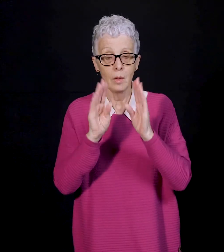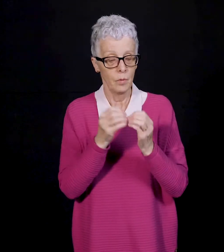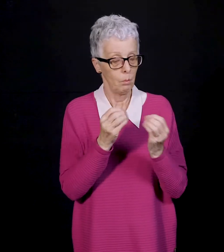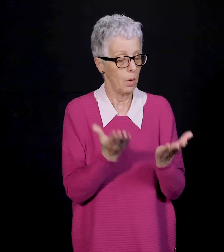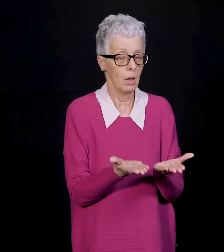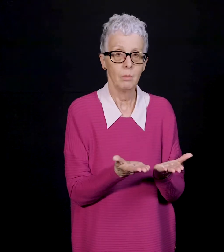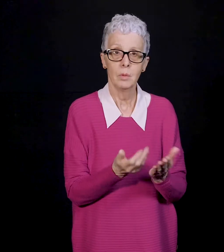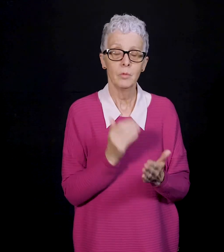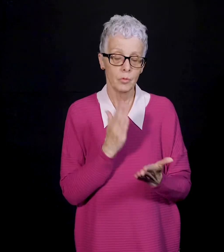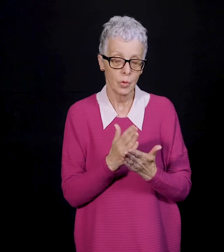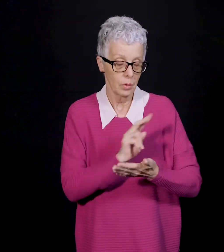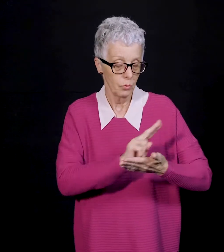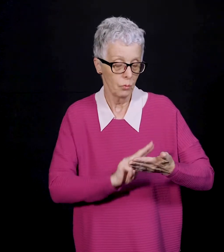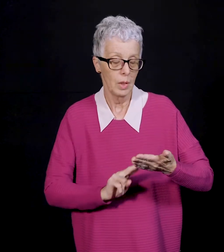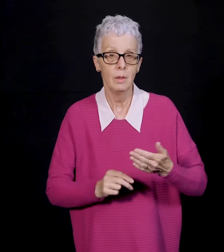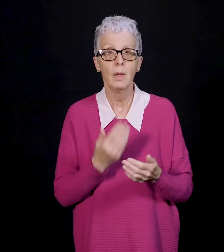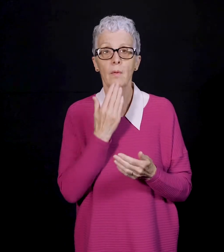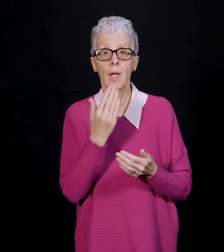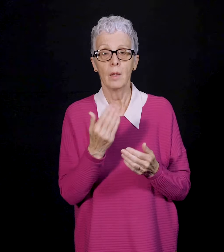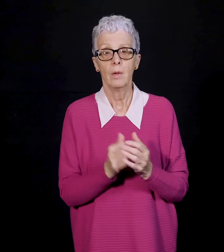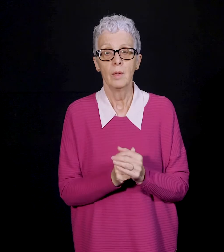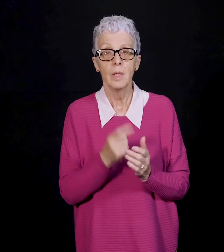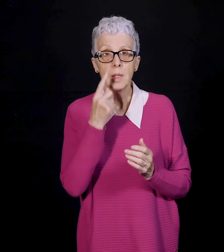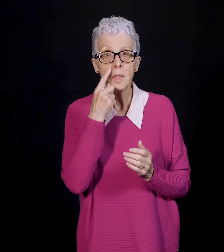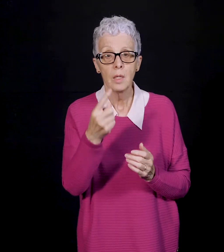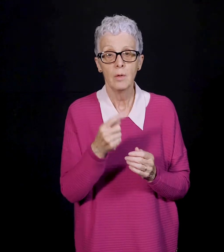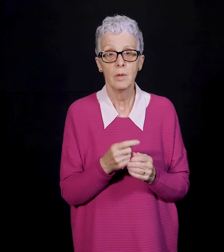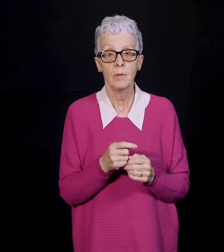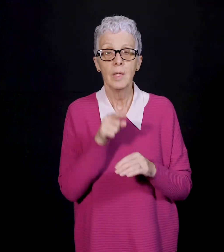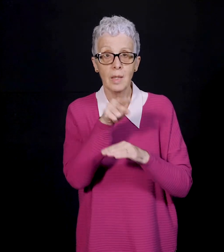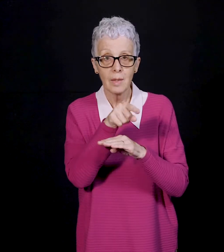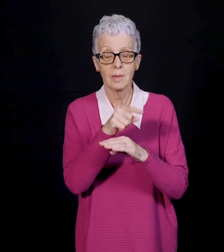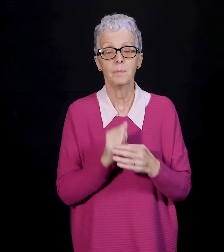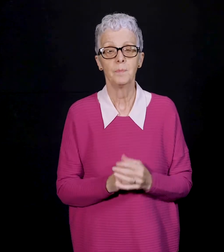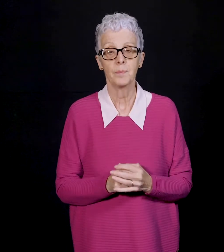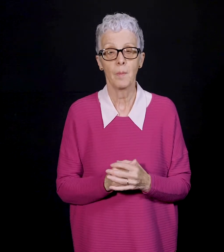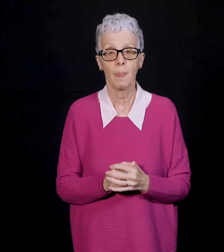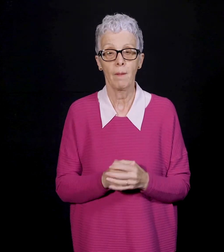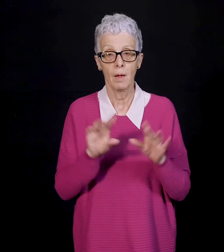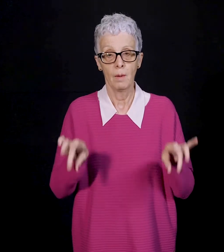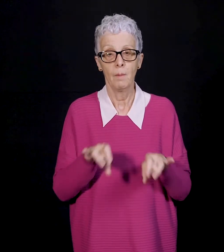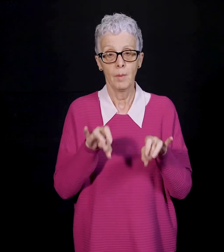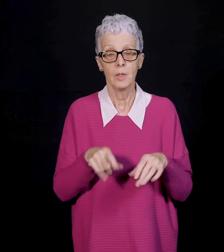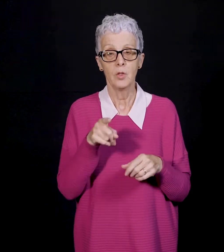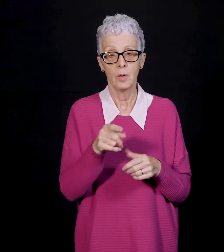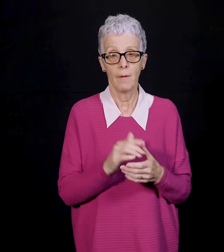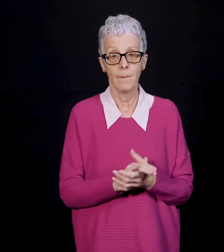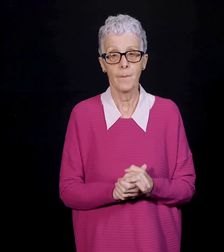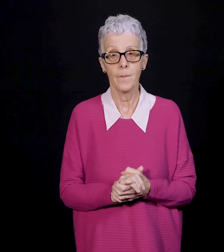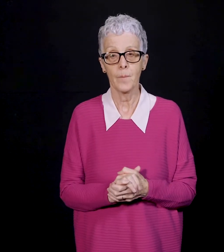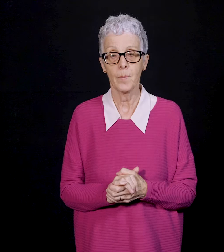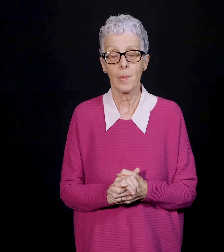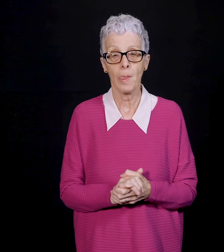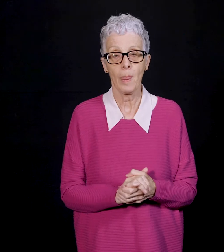is. And so thank you so much. And we'll be seeing you again next time. Bless you.